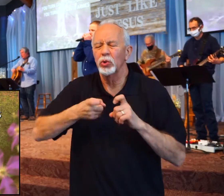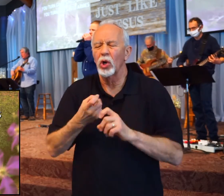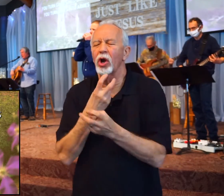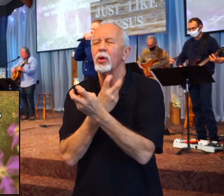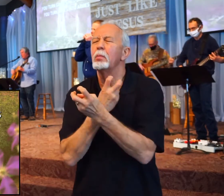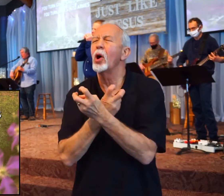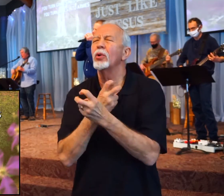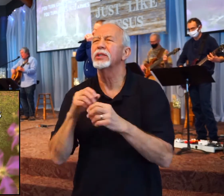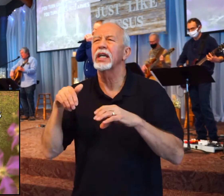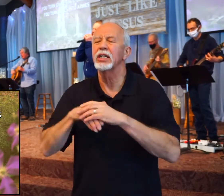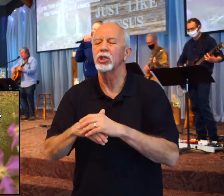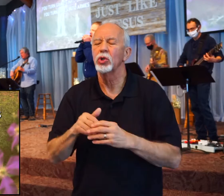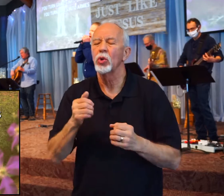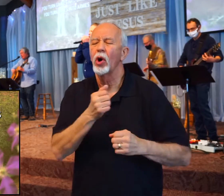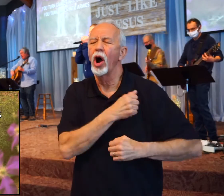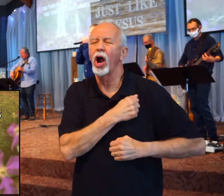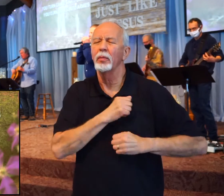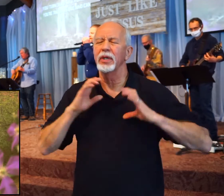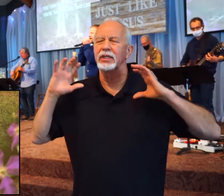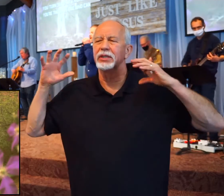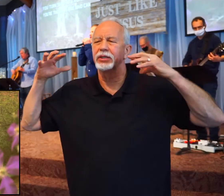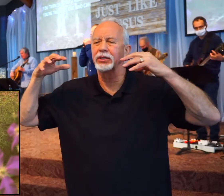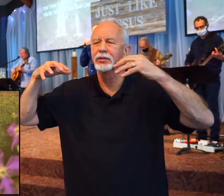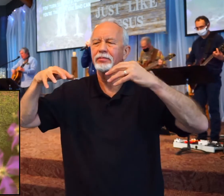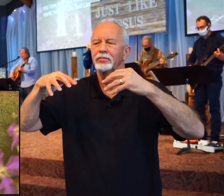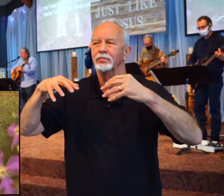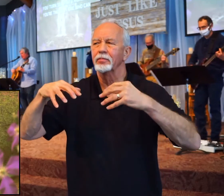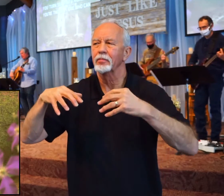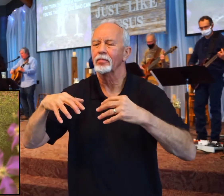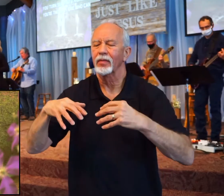You turn bones into armies.